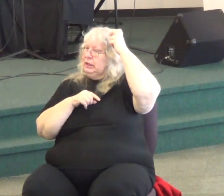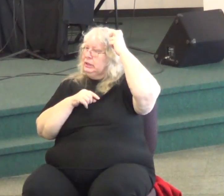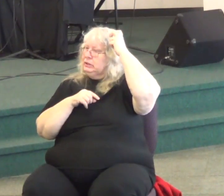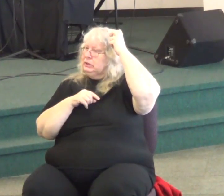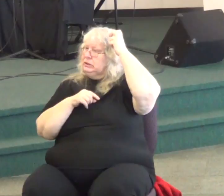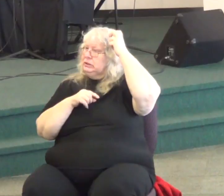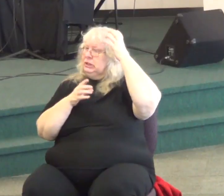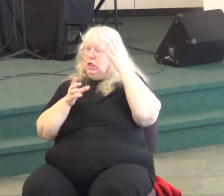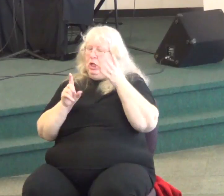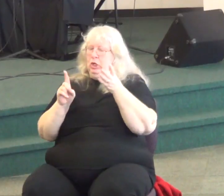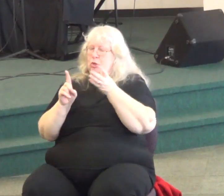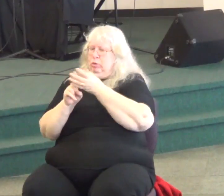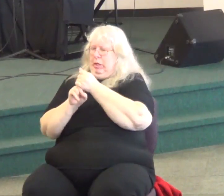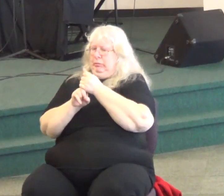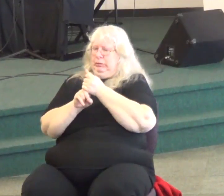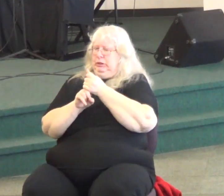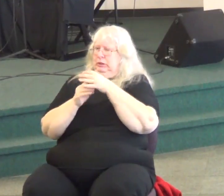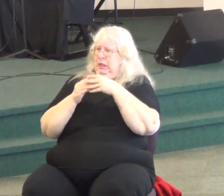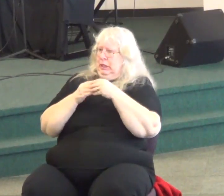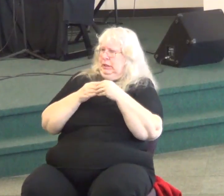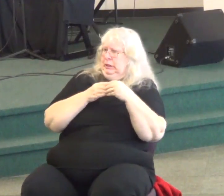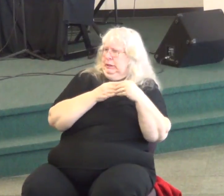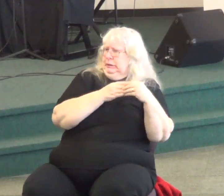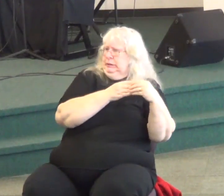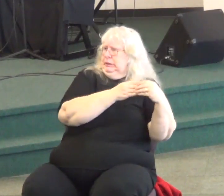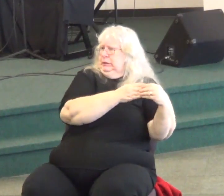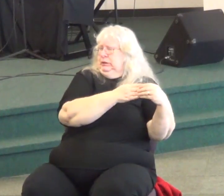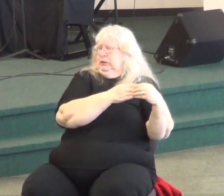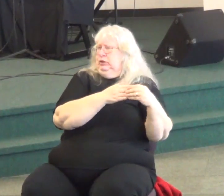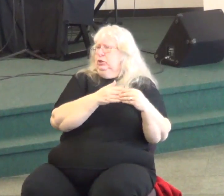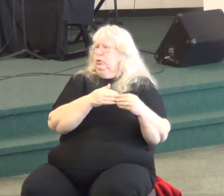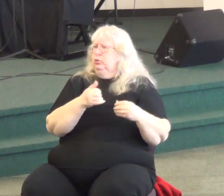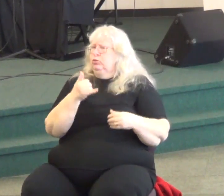us until we just get out of his saving grace.